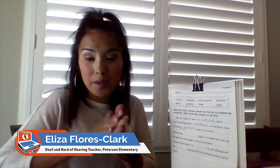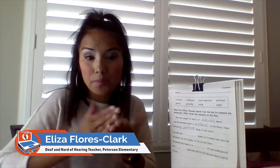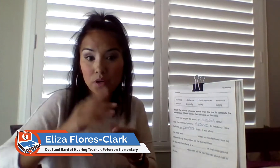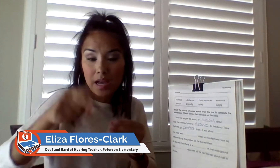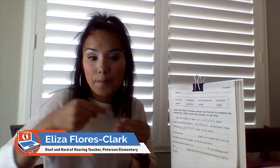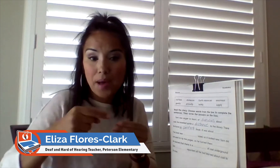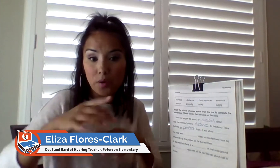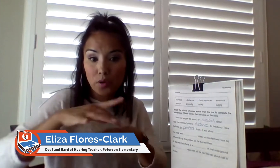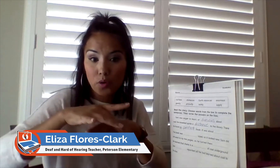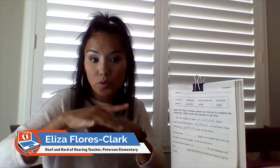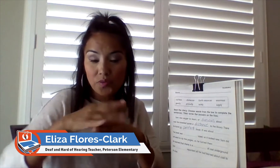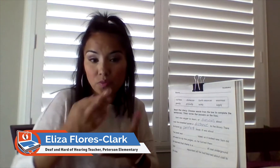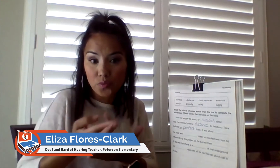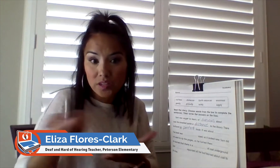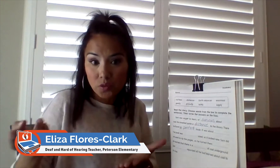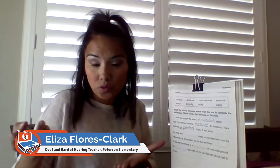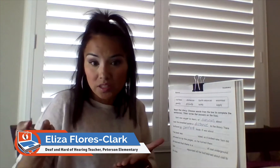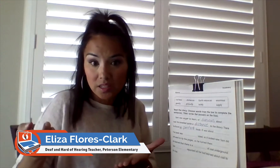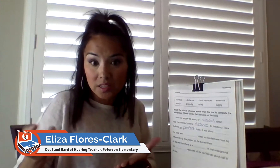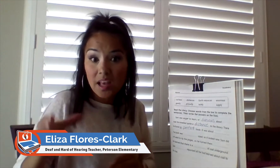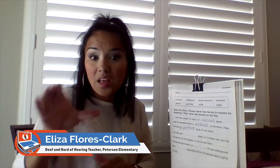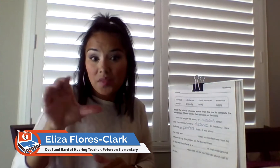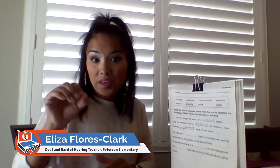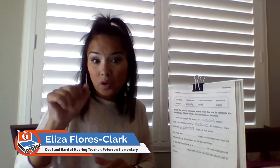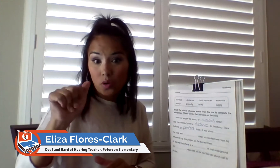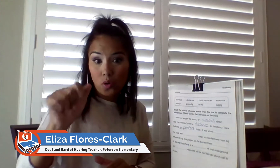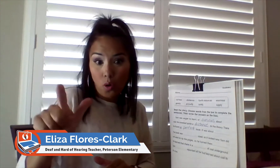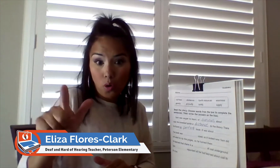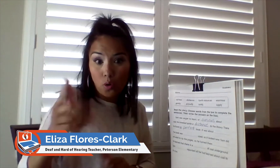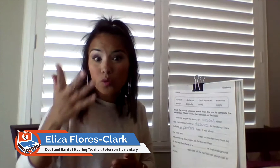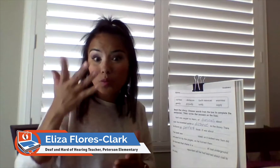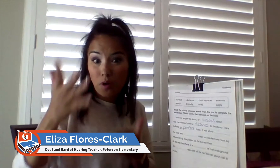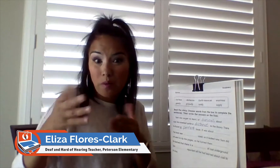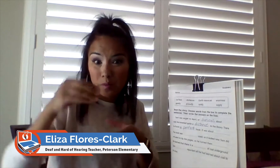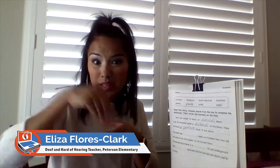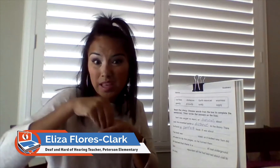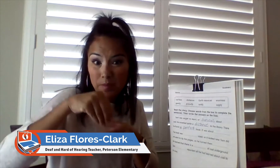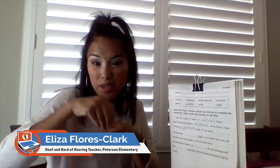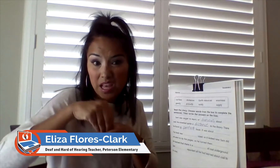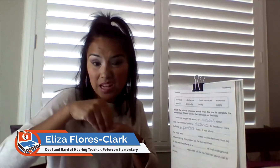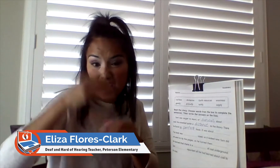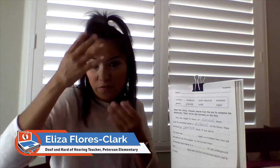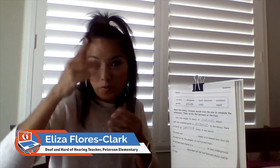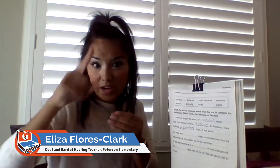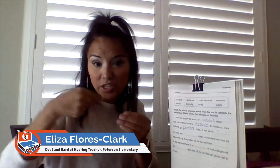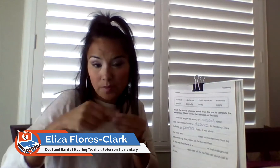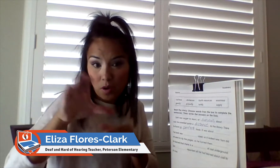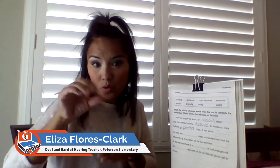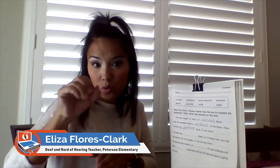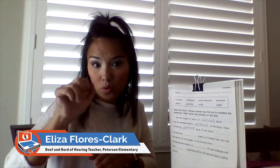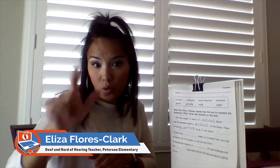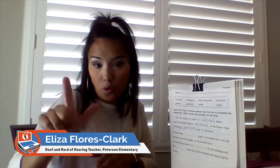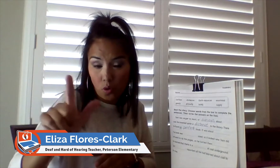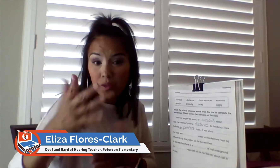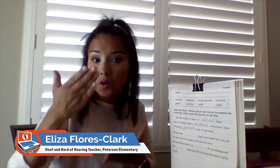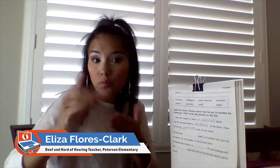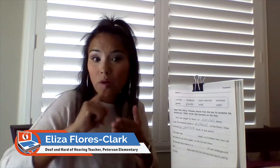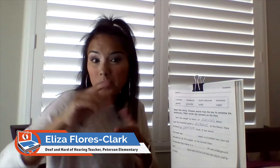book about Earth's resources, then coal would probably be in, information about coal probably be